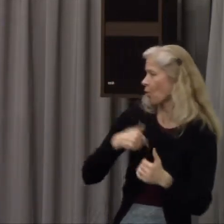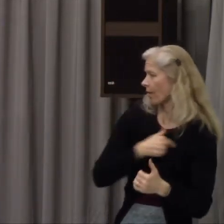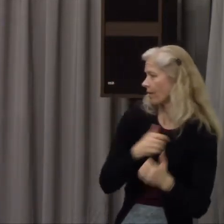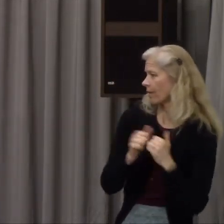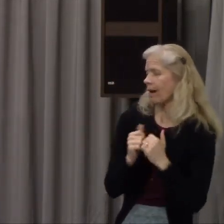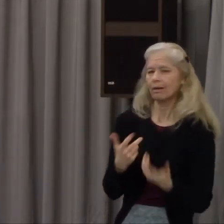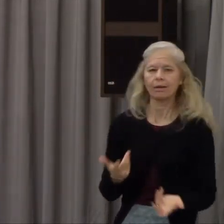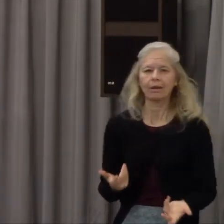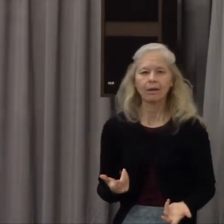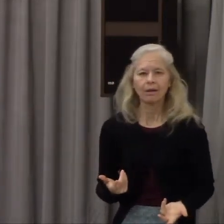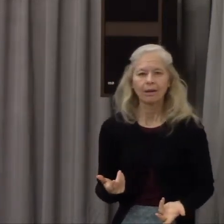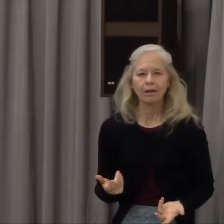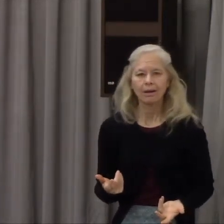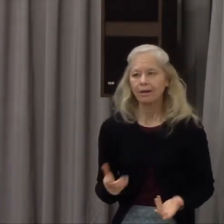Now,